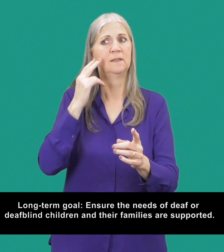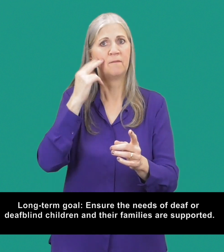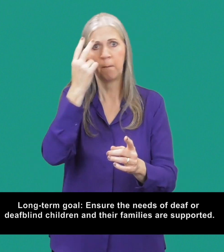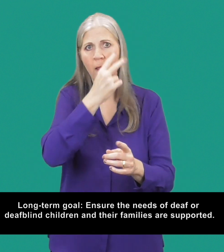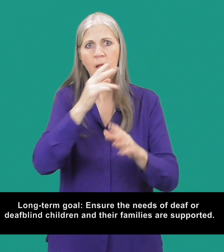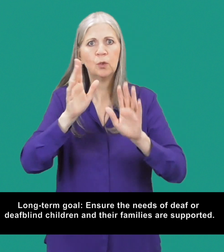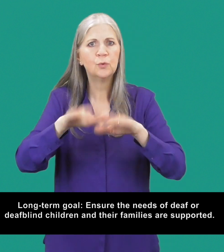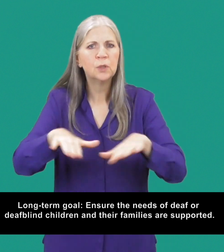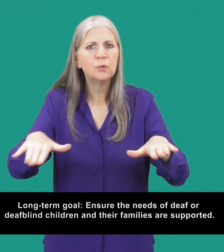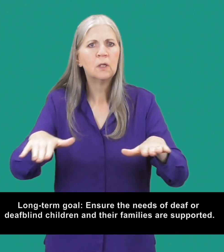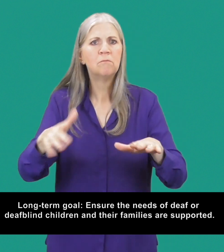families are supported.